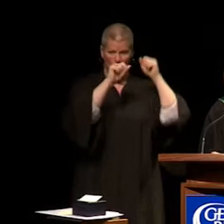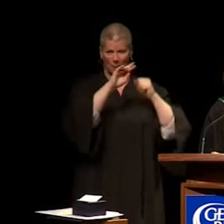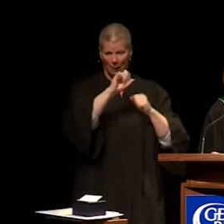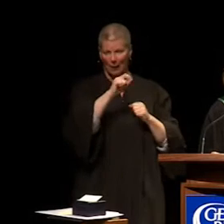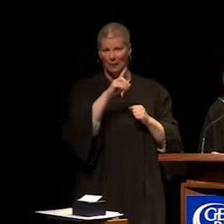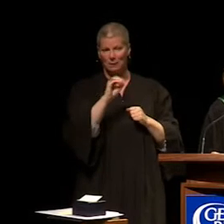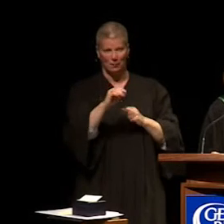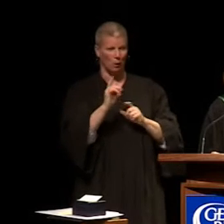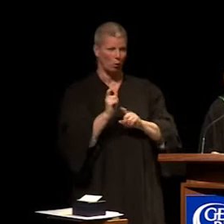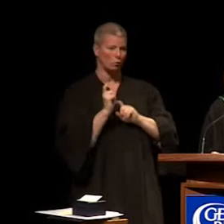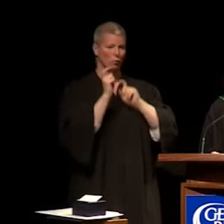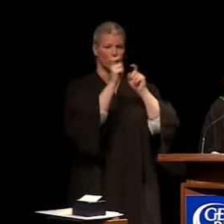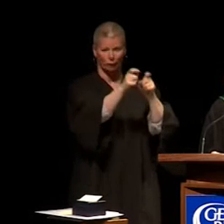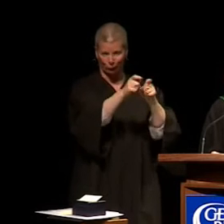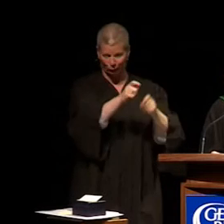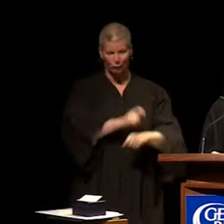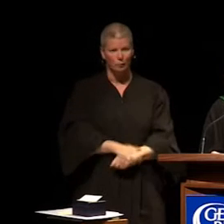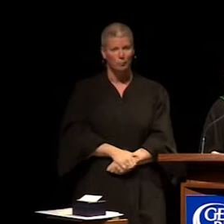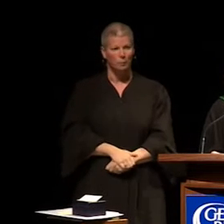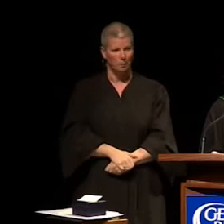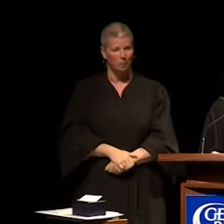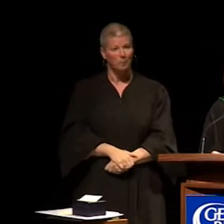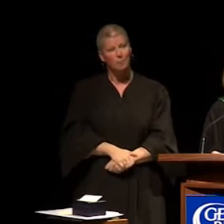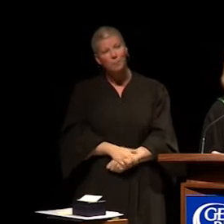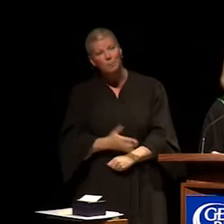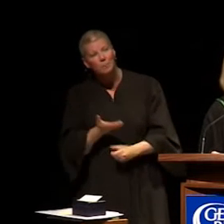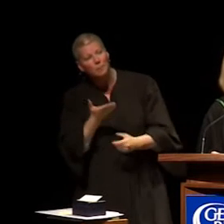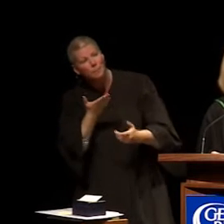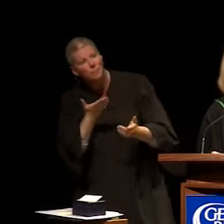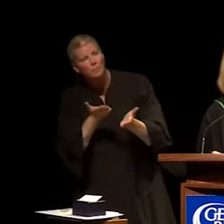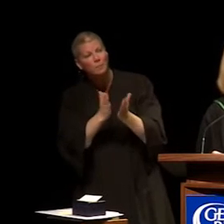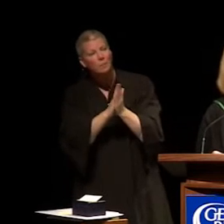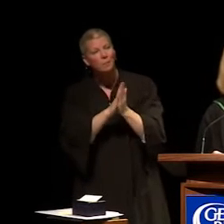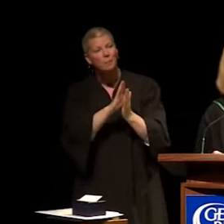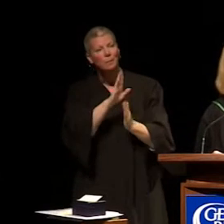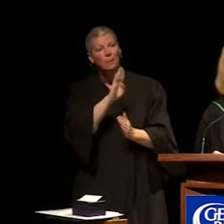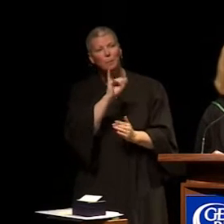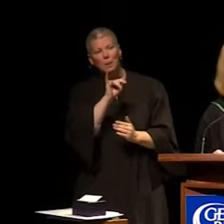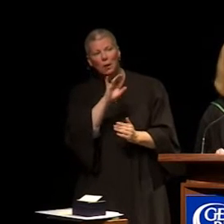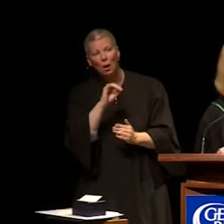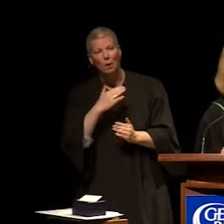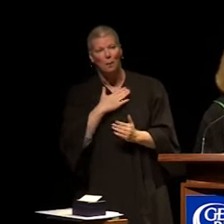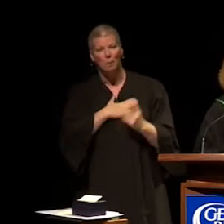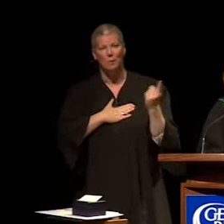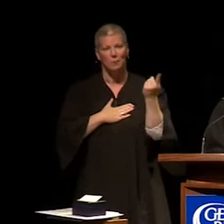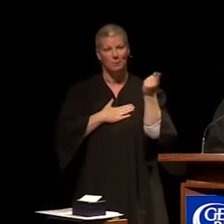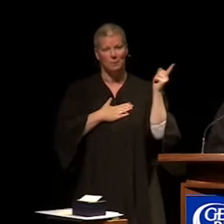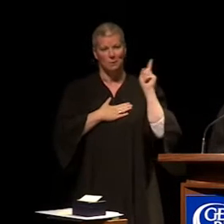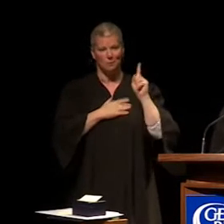Medal. Bianca, please come forward to receive your award.